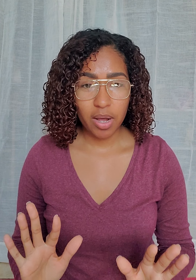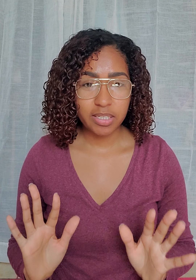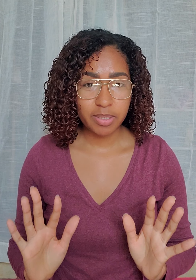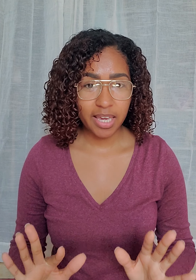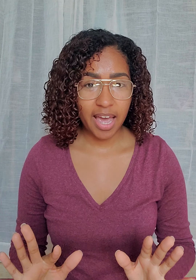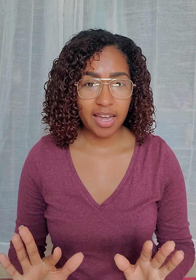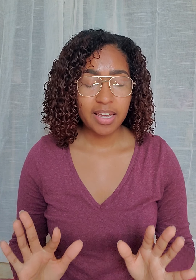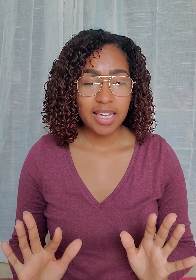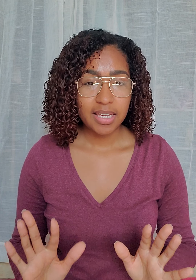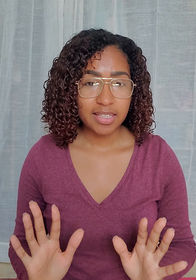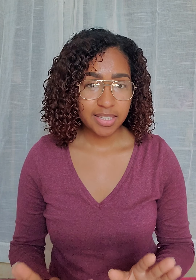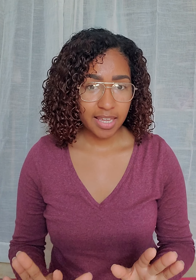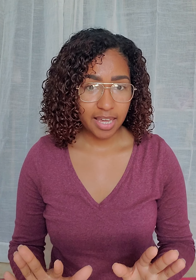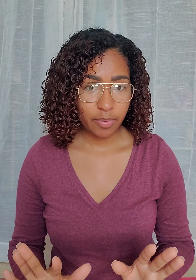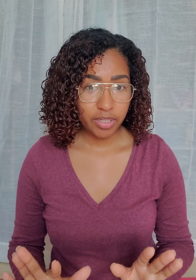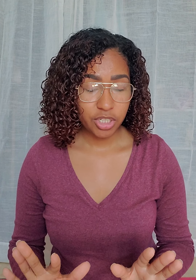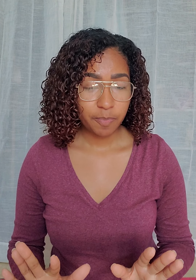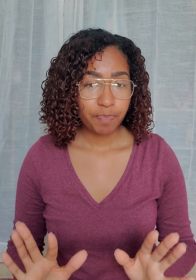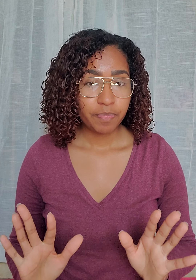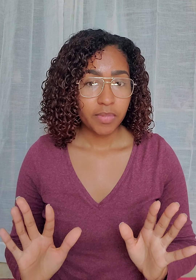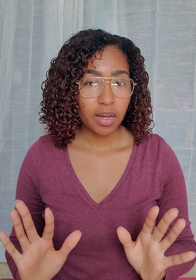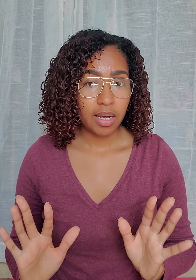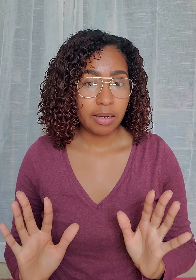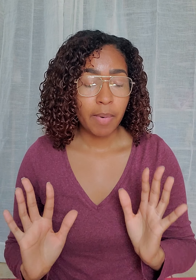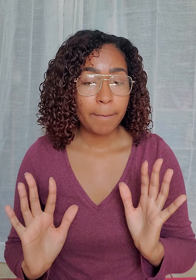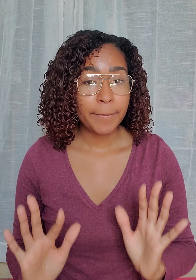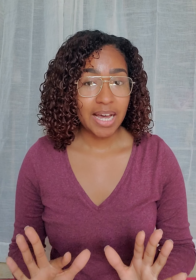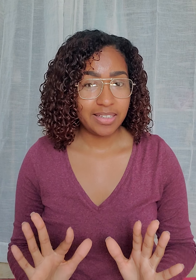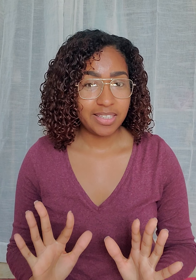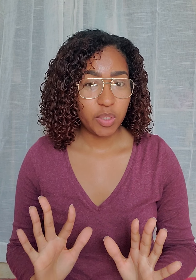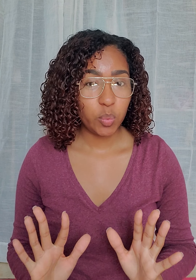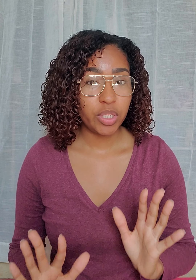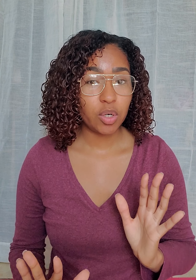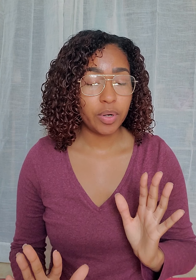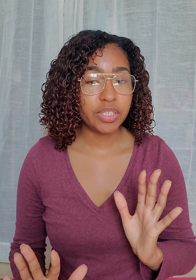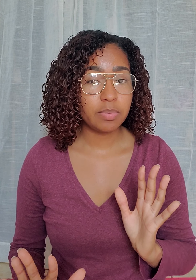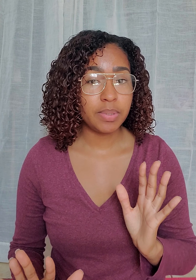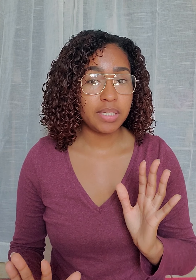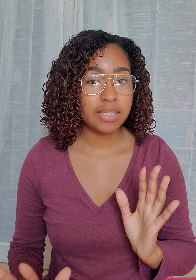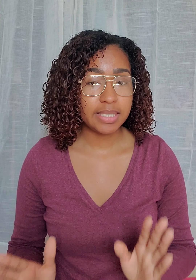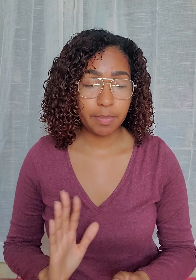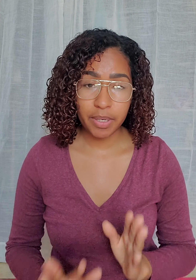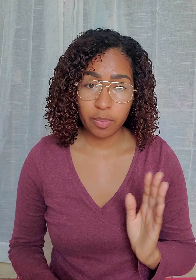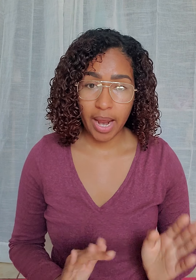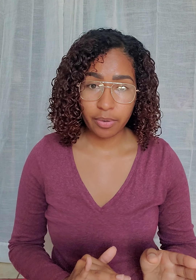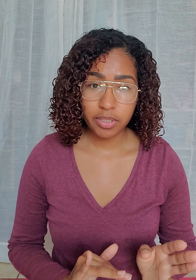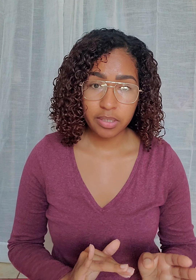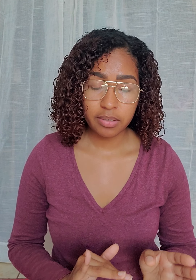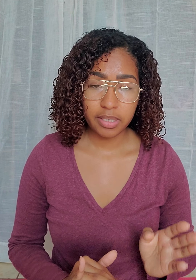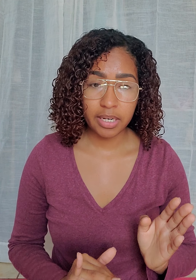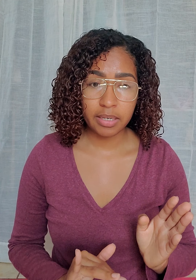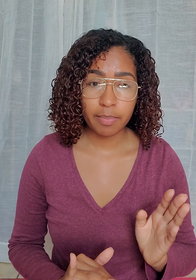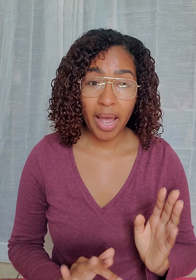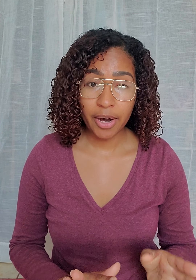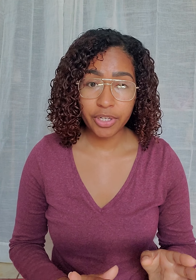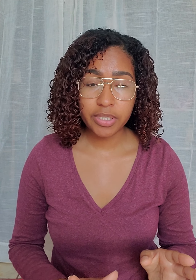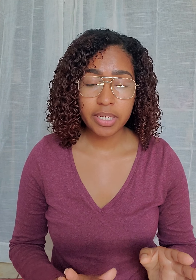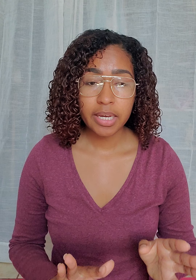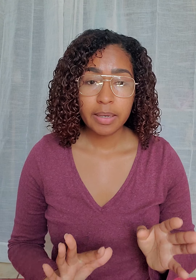possibly can in sign language. But we are going to be skipping around in patterns